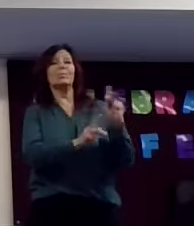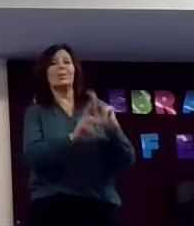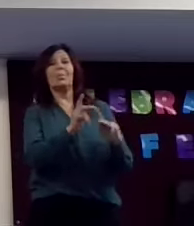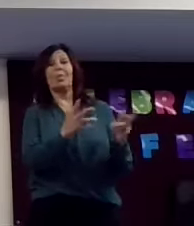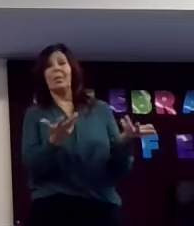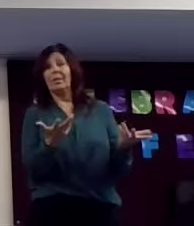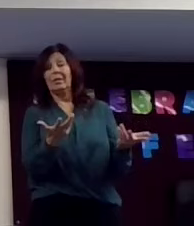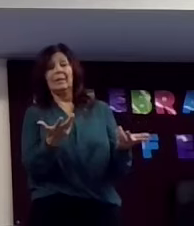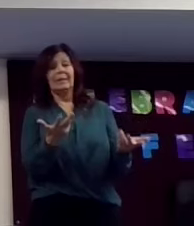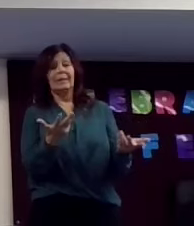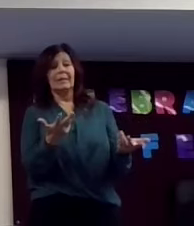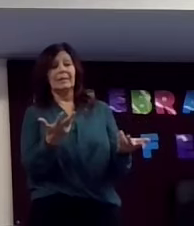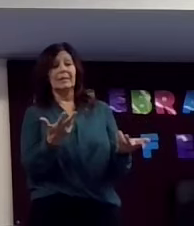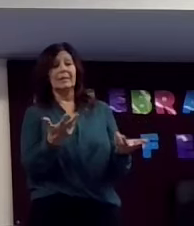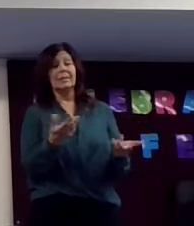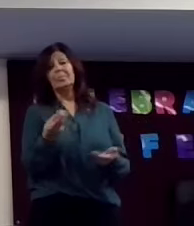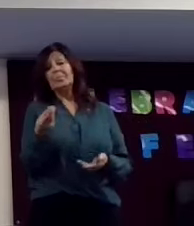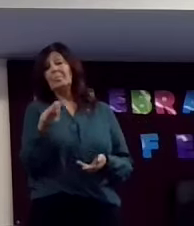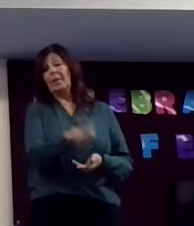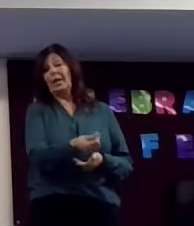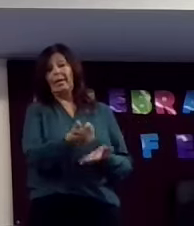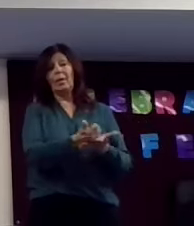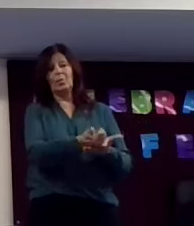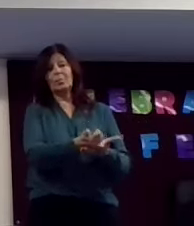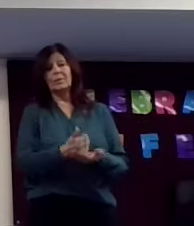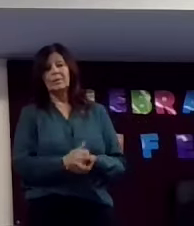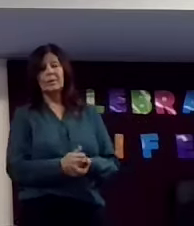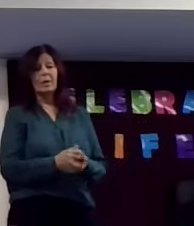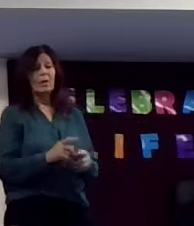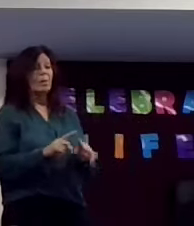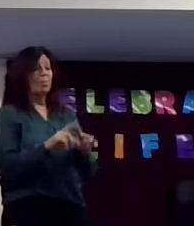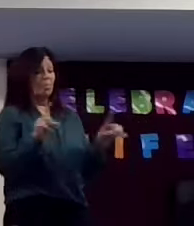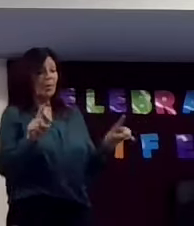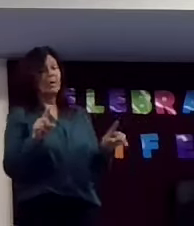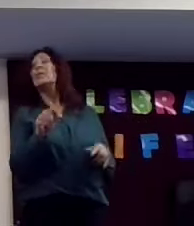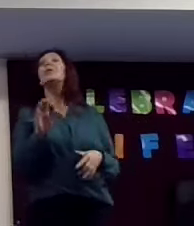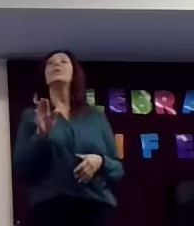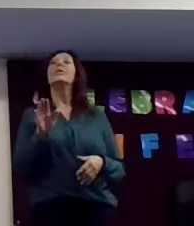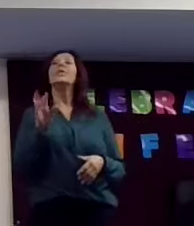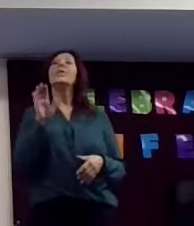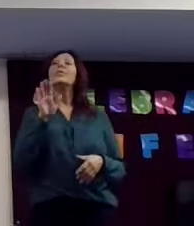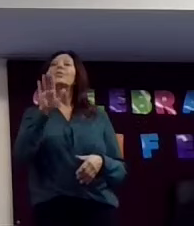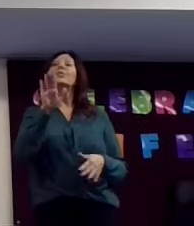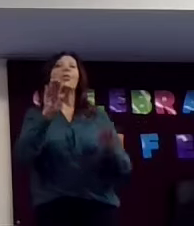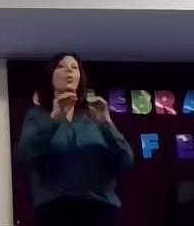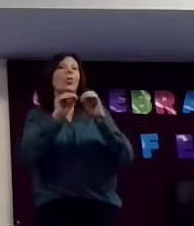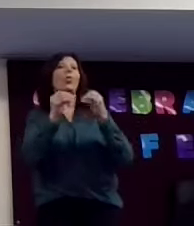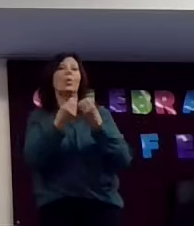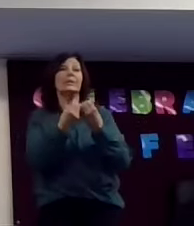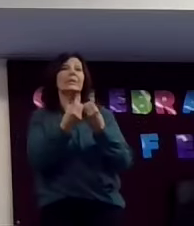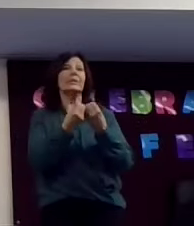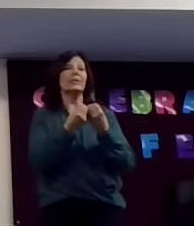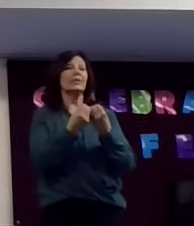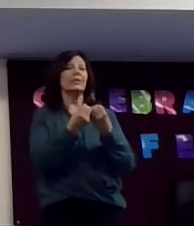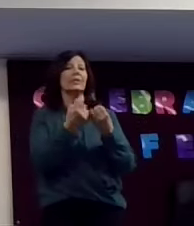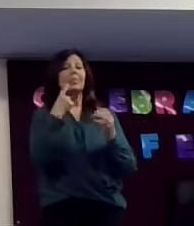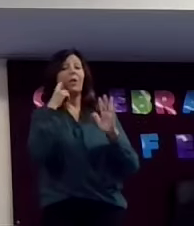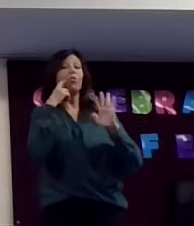You know, certainly compensation helps, but your organizations also,